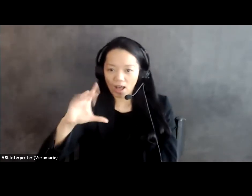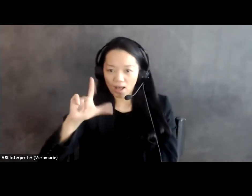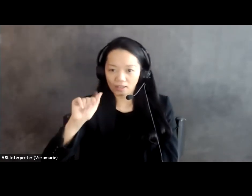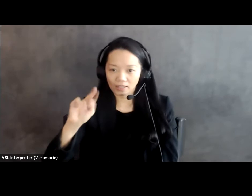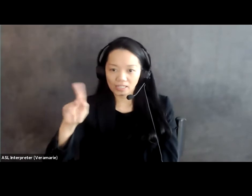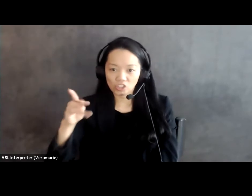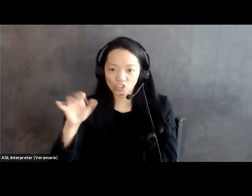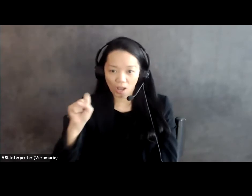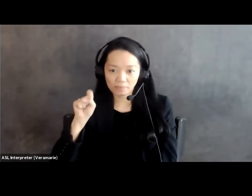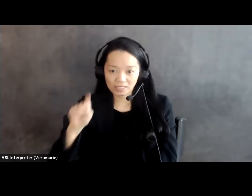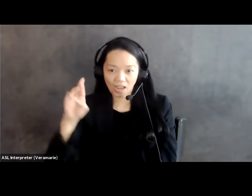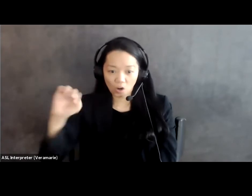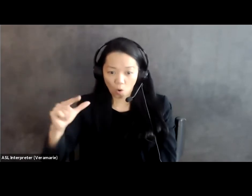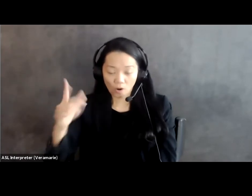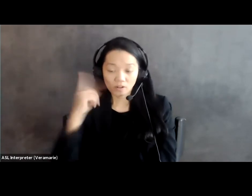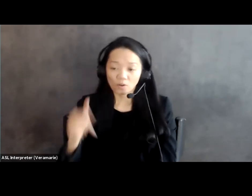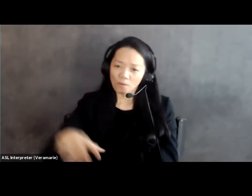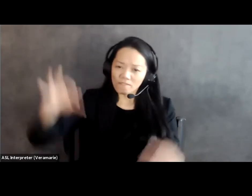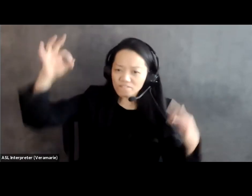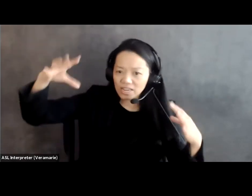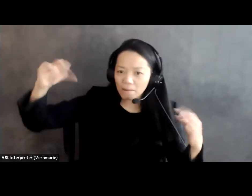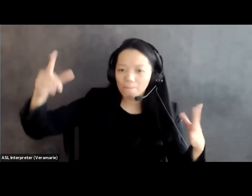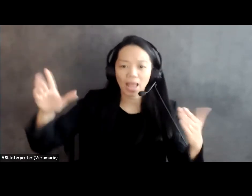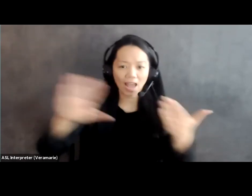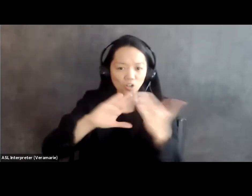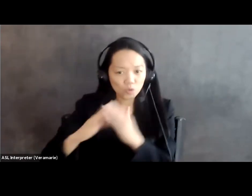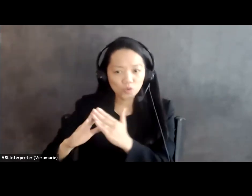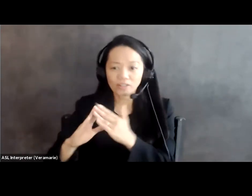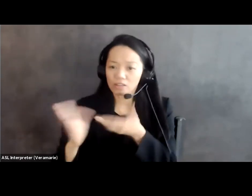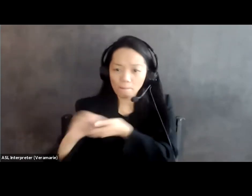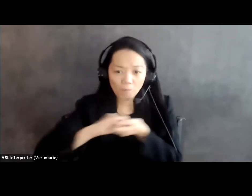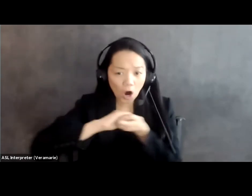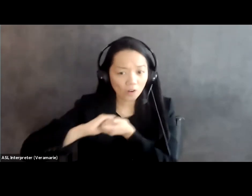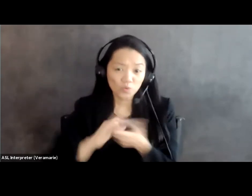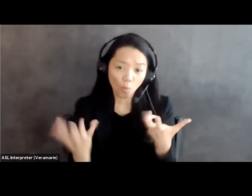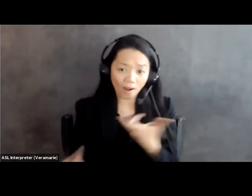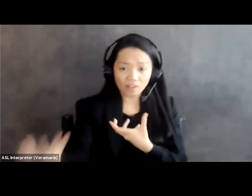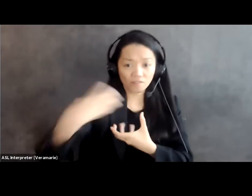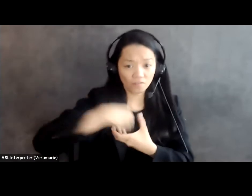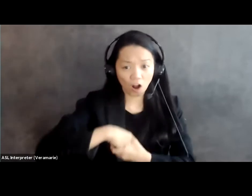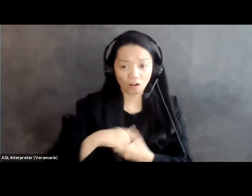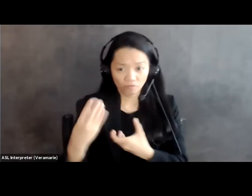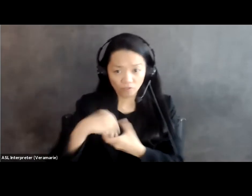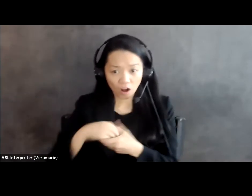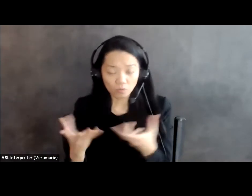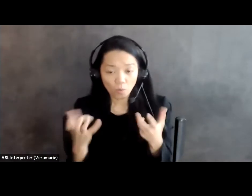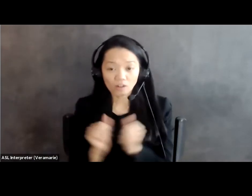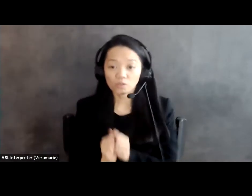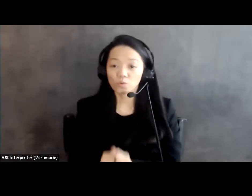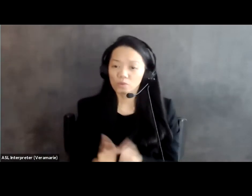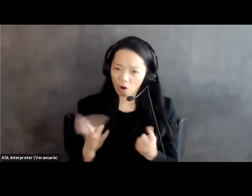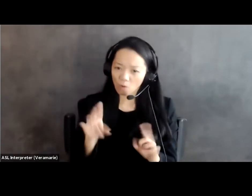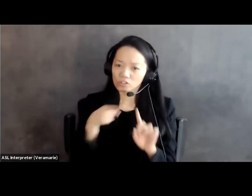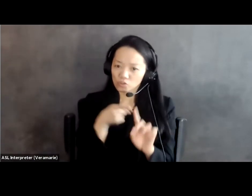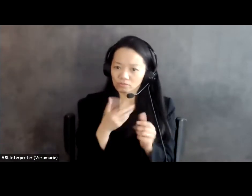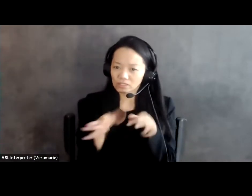for feedback, community partners, etc. And I also just wanted to point out that the two legislative